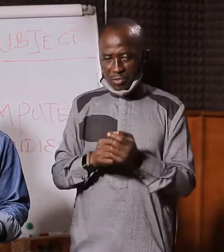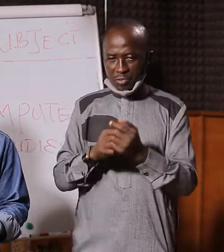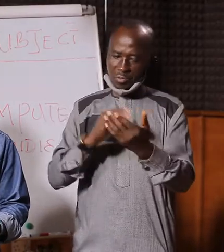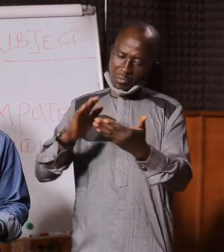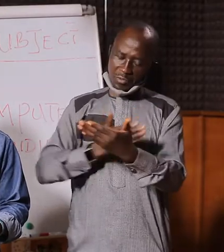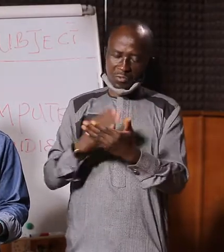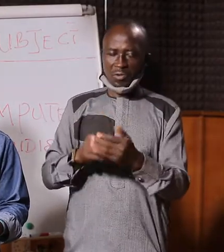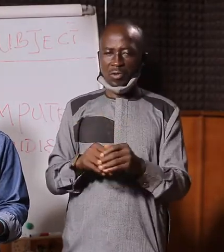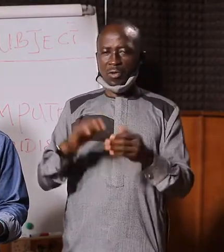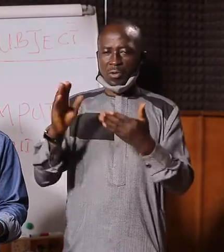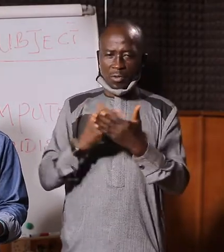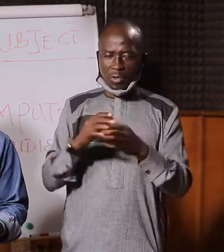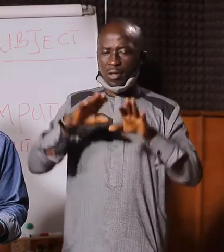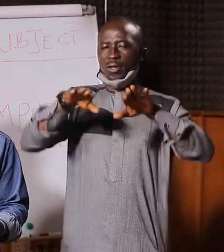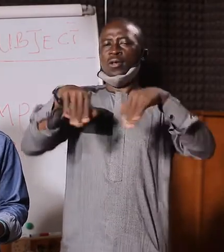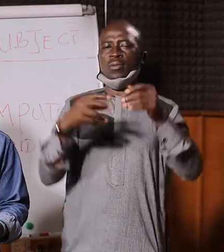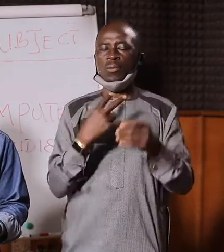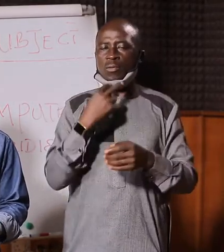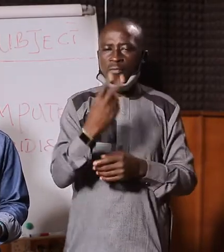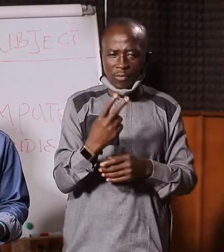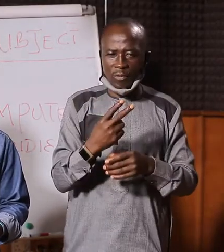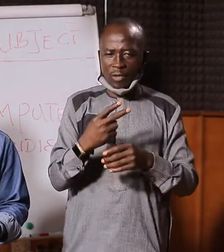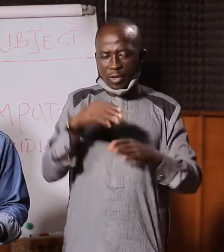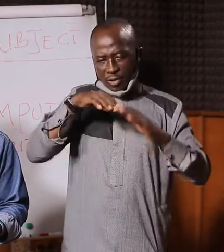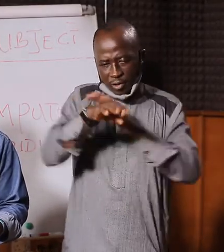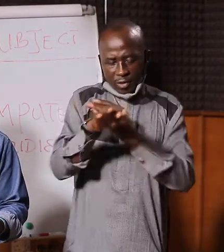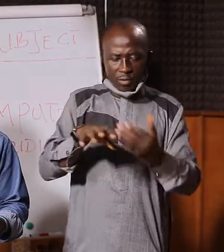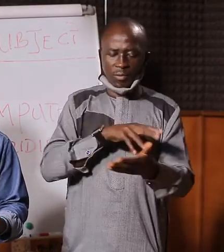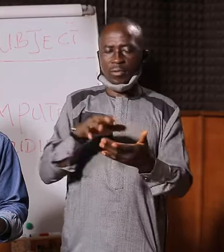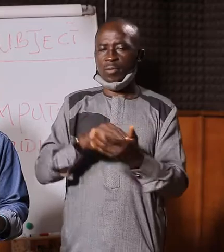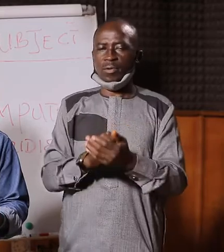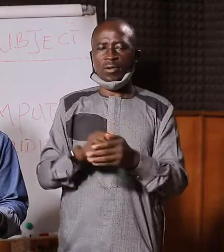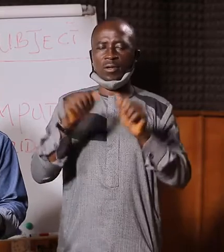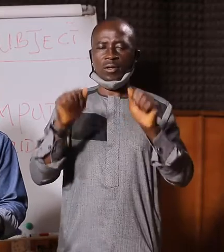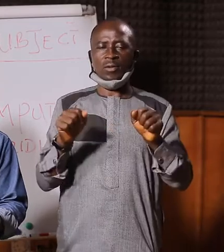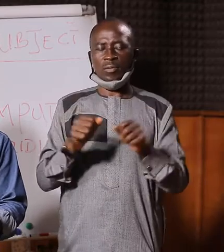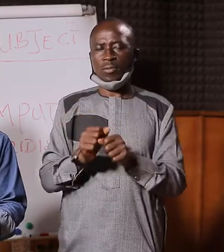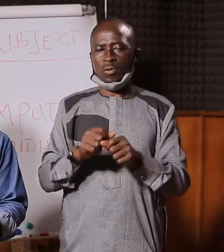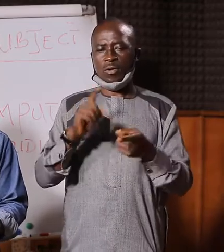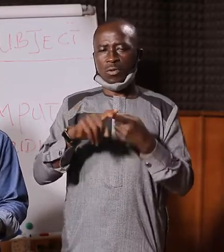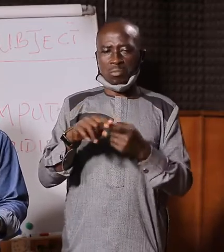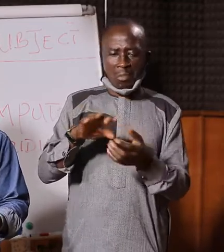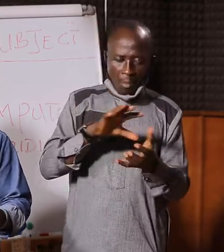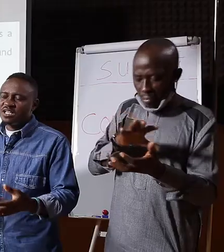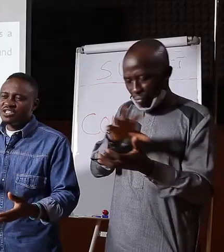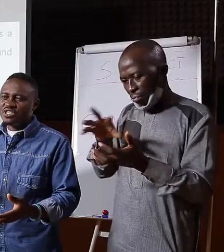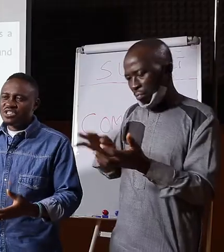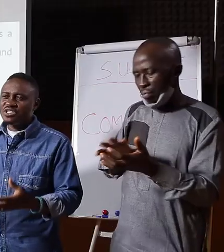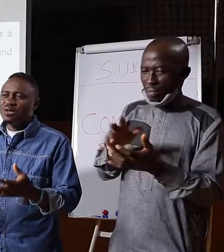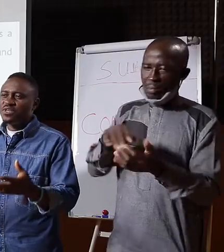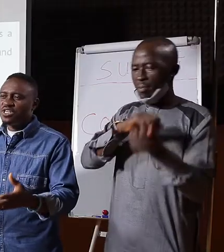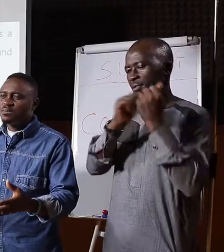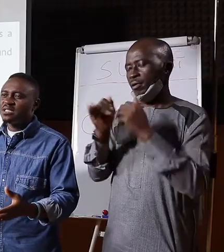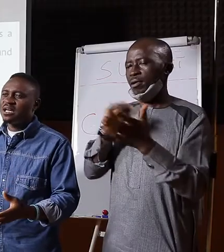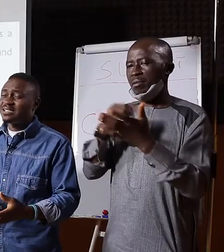able to sing, and how do your voices get into the computer and they are able to manipulate your voice and change